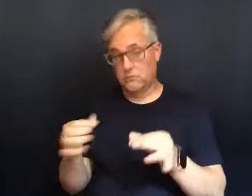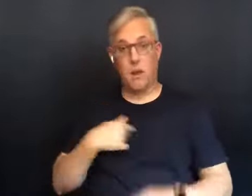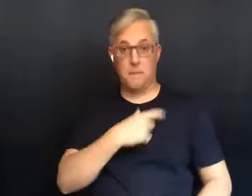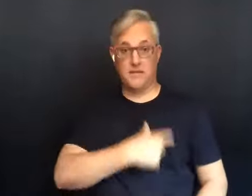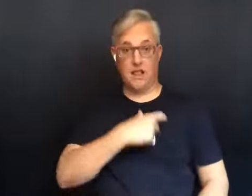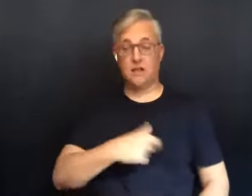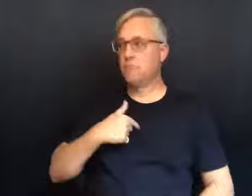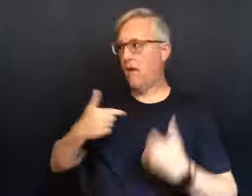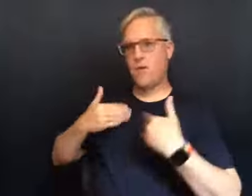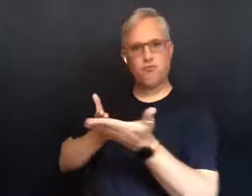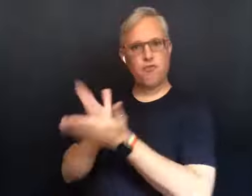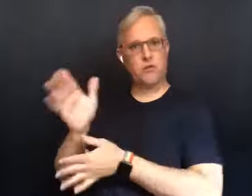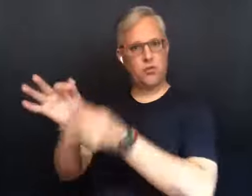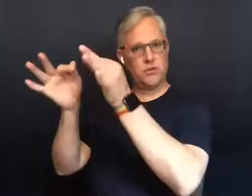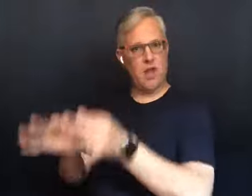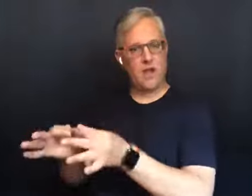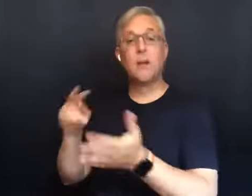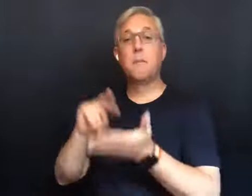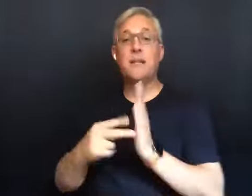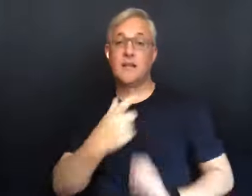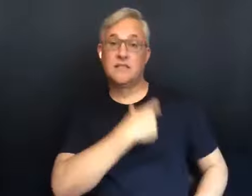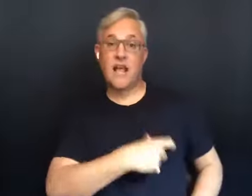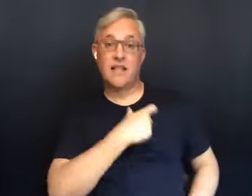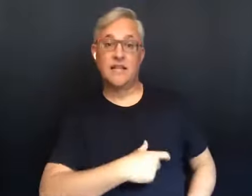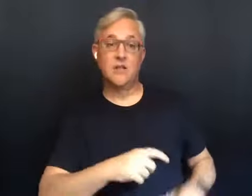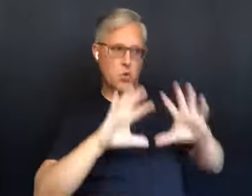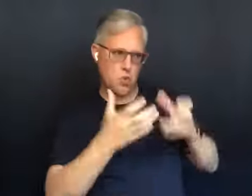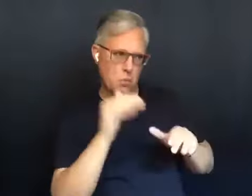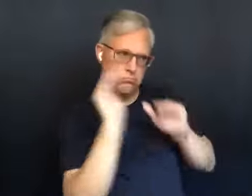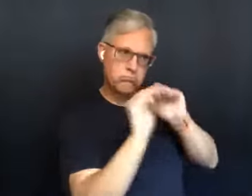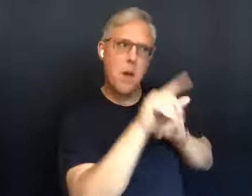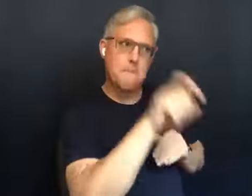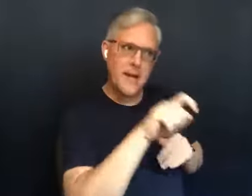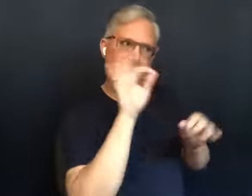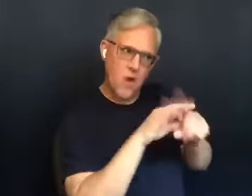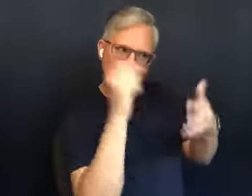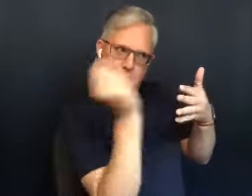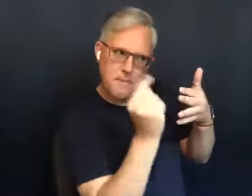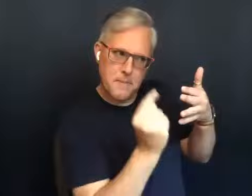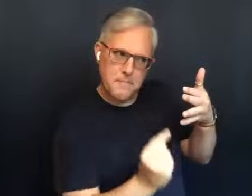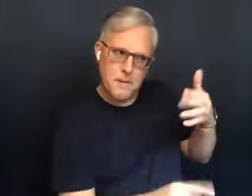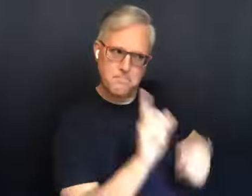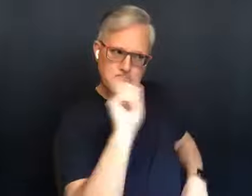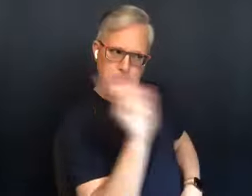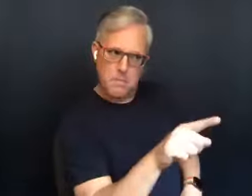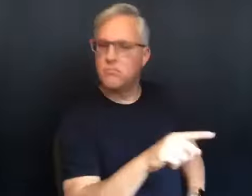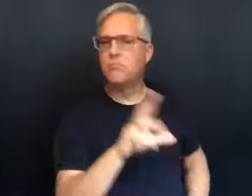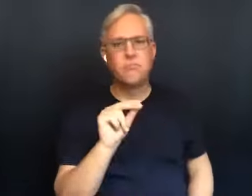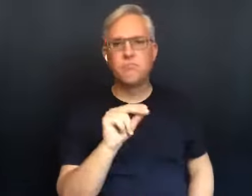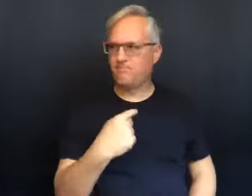Concept 3, right of decision. I have a right to decide. We don't instruct our delegates. We don't